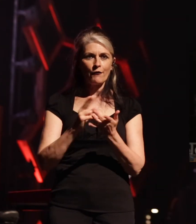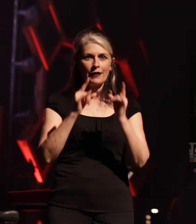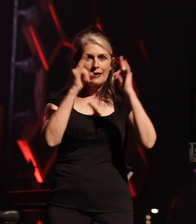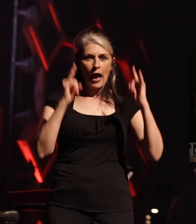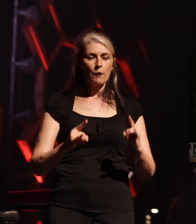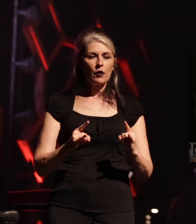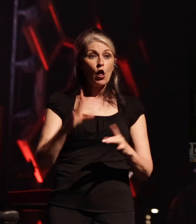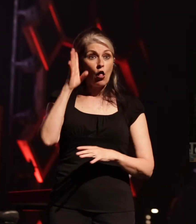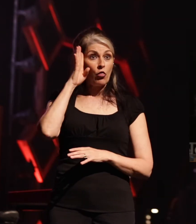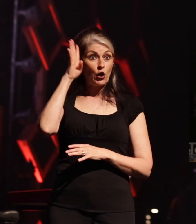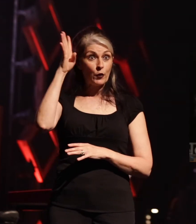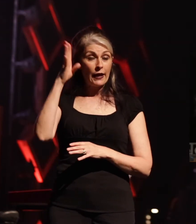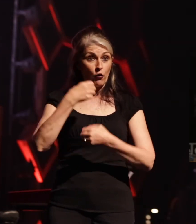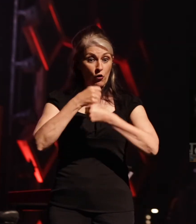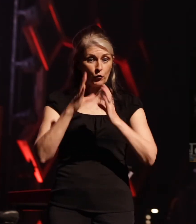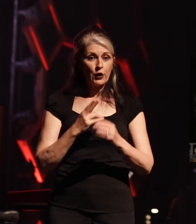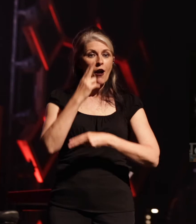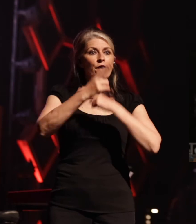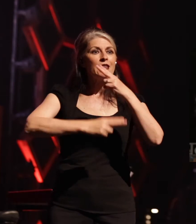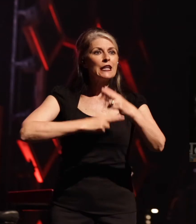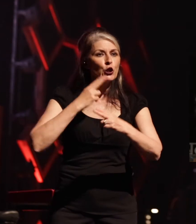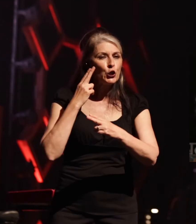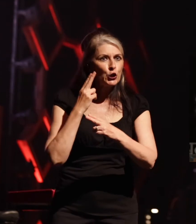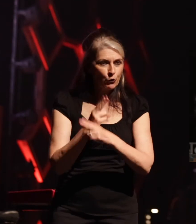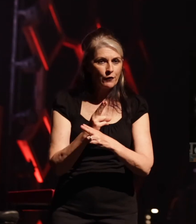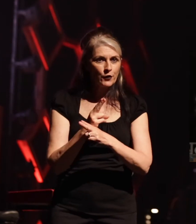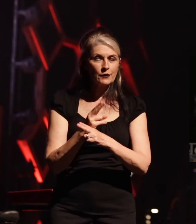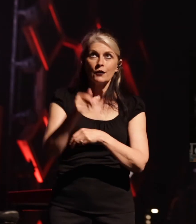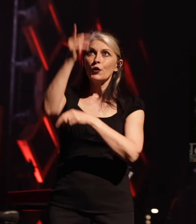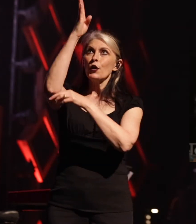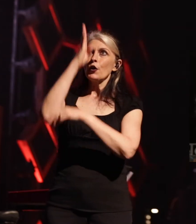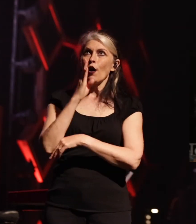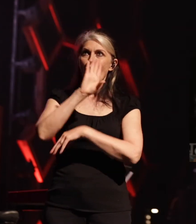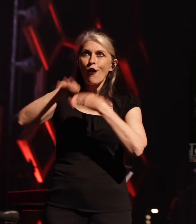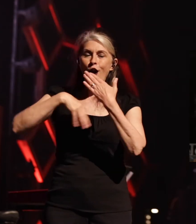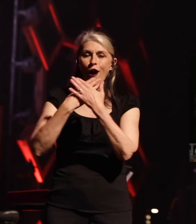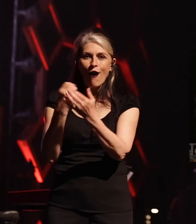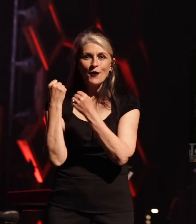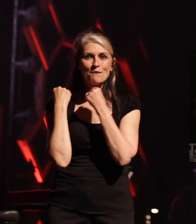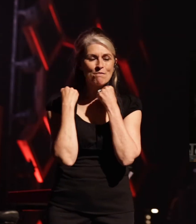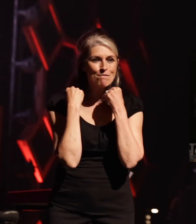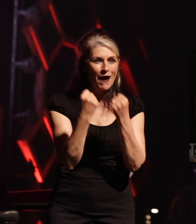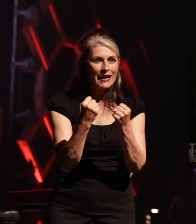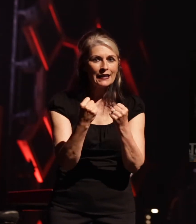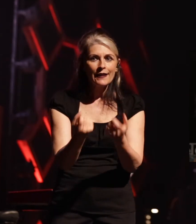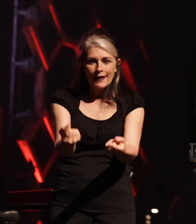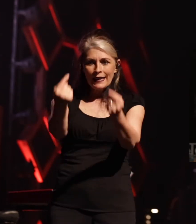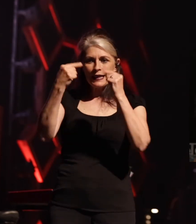universe, get this, the creator of the universe, God Almighty, he came and dwelt in a